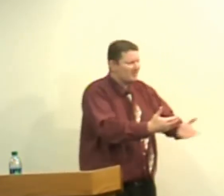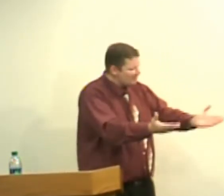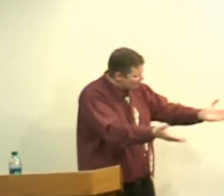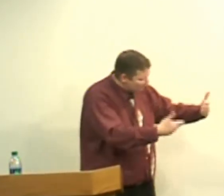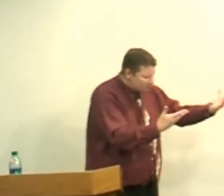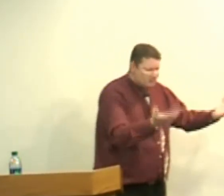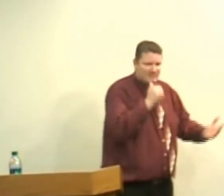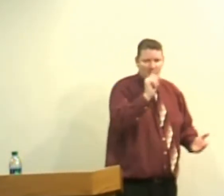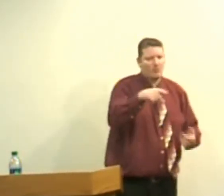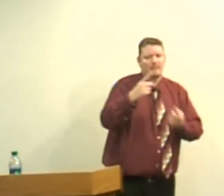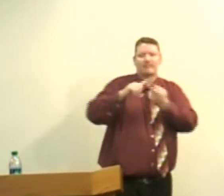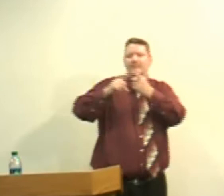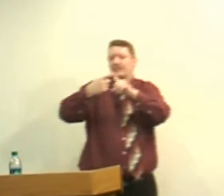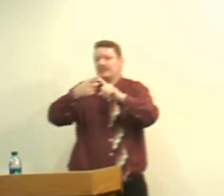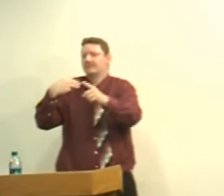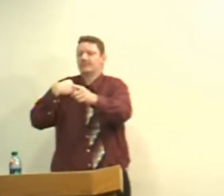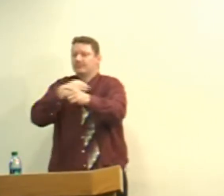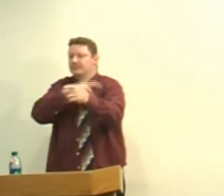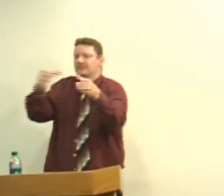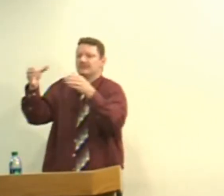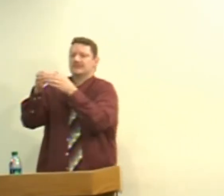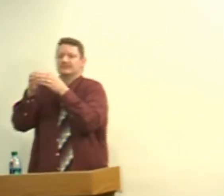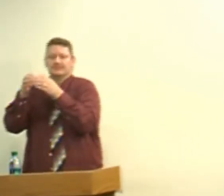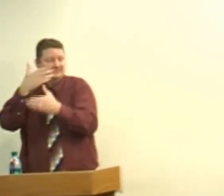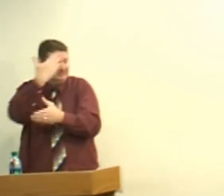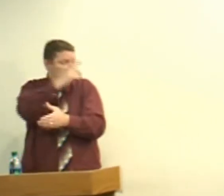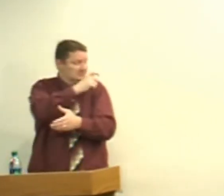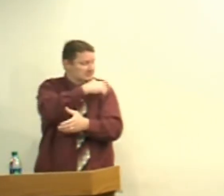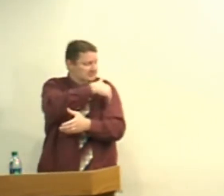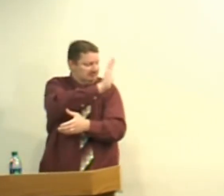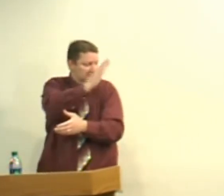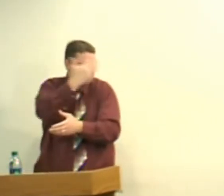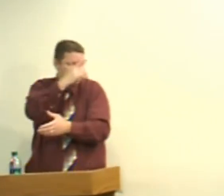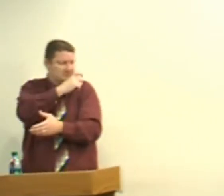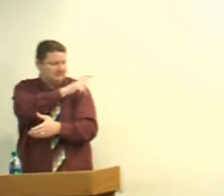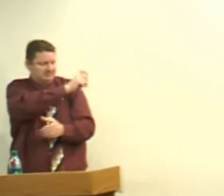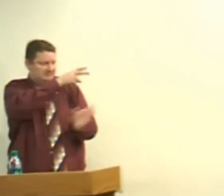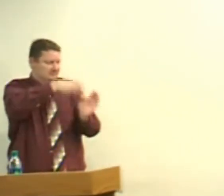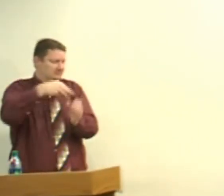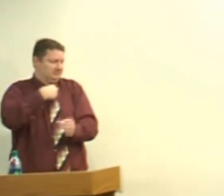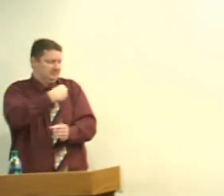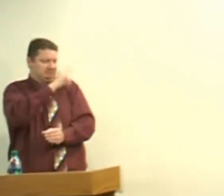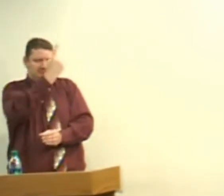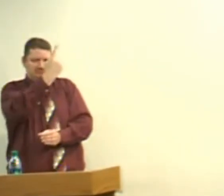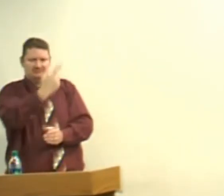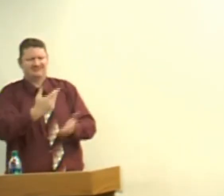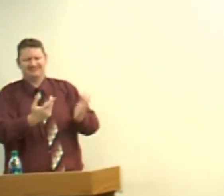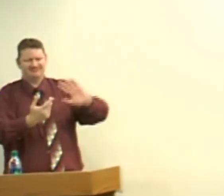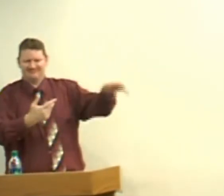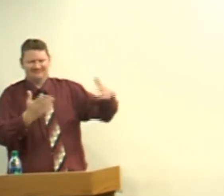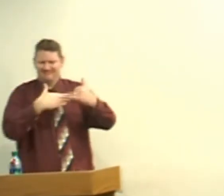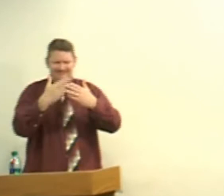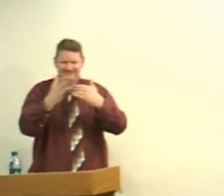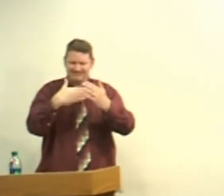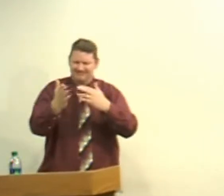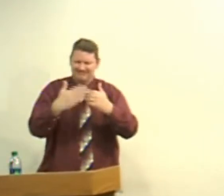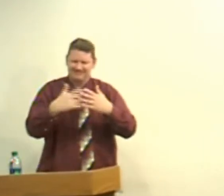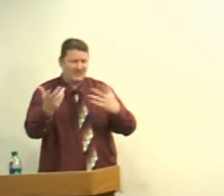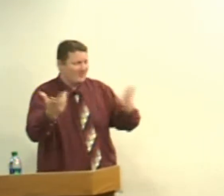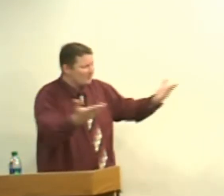complaining. So it's when you meet someone, someone that you don't know, maybe not a friend or a member of your group or whatever. You don't push them aside or whatever.